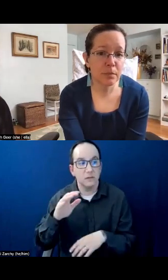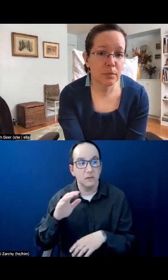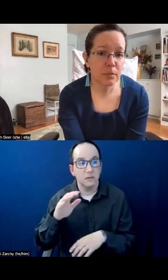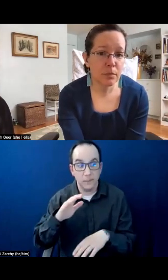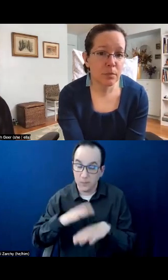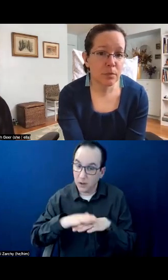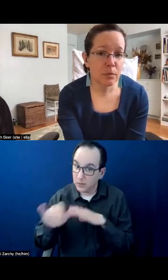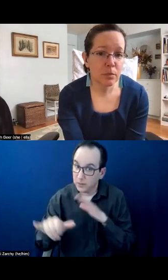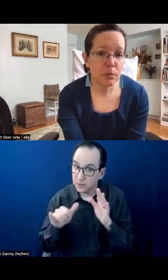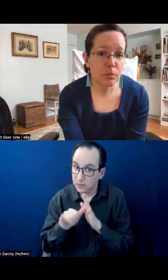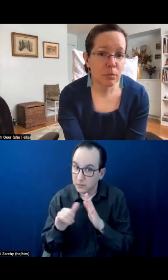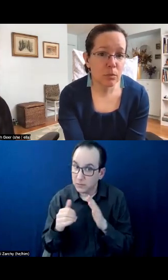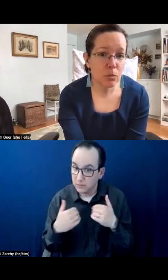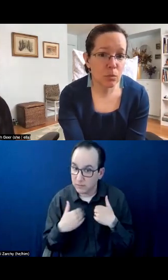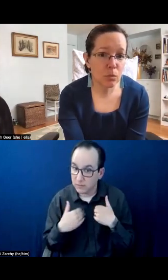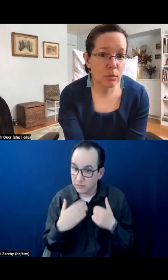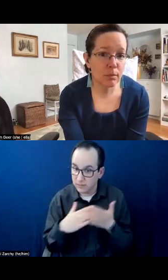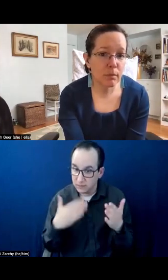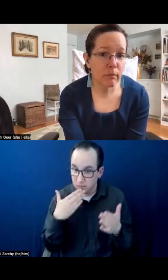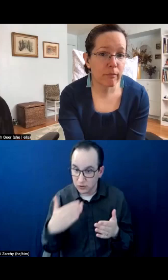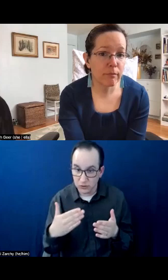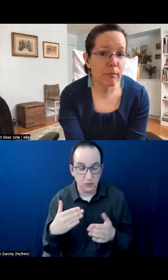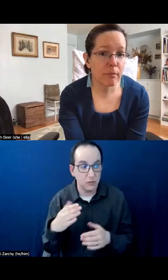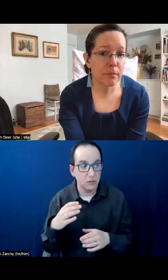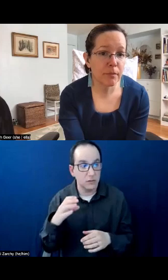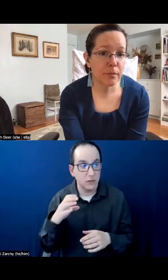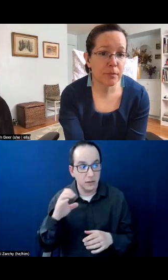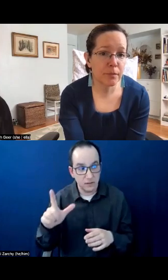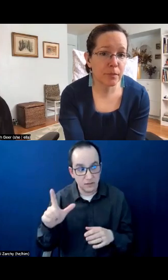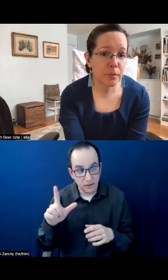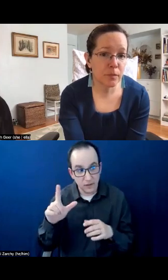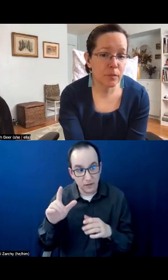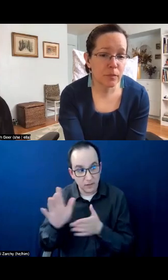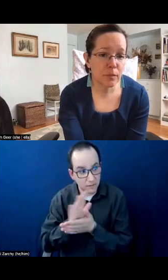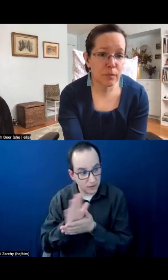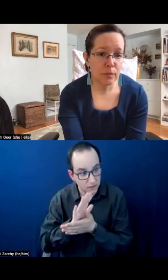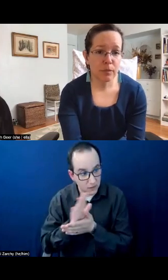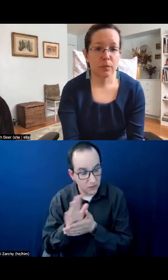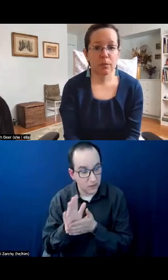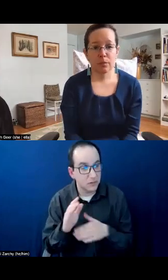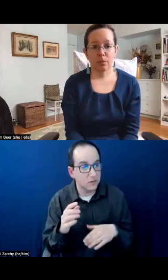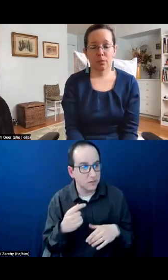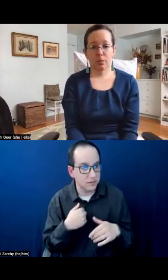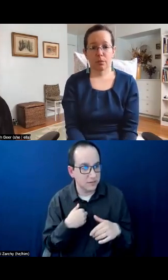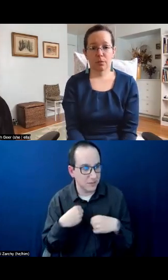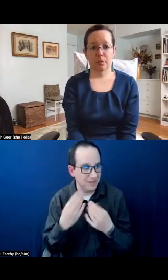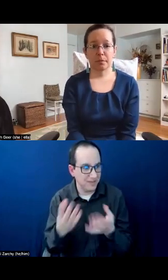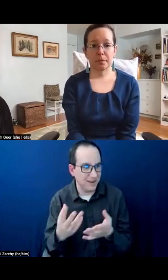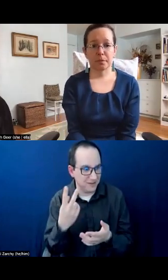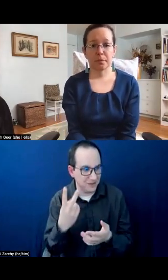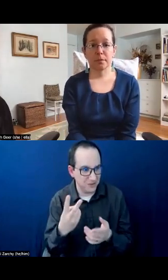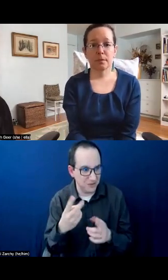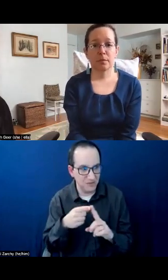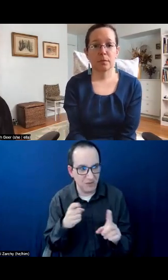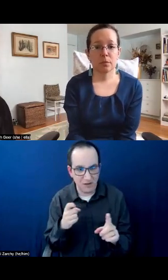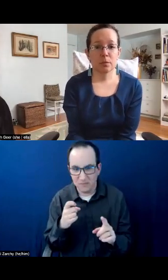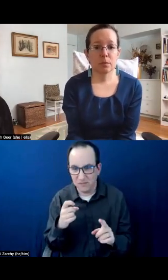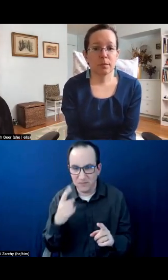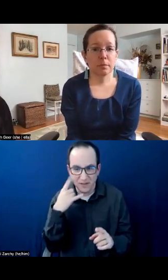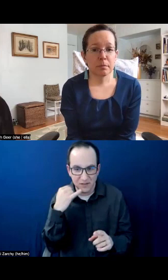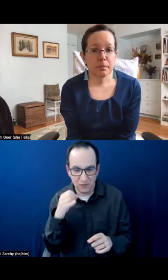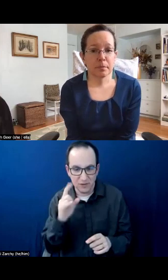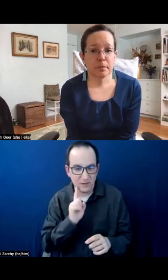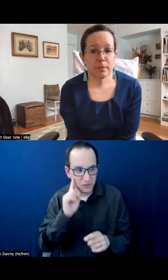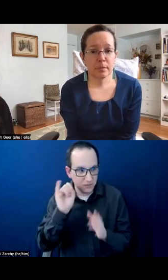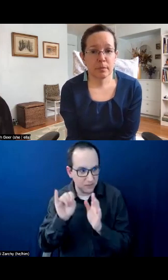So when you're working with students on classifiers, YouTube has some really great resources. They have classifier videos. I